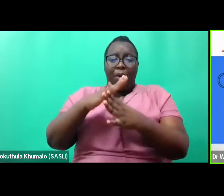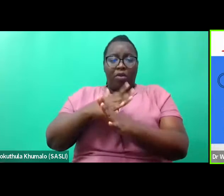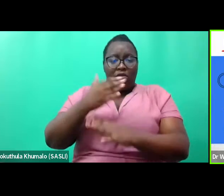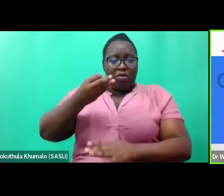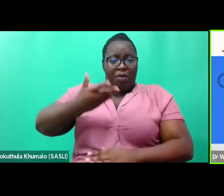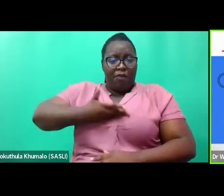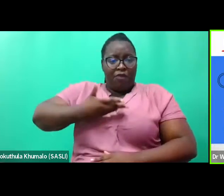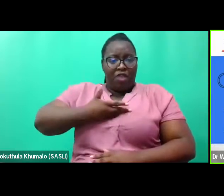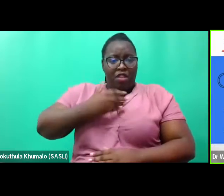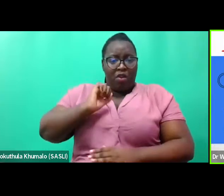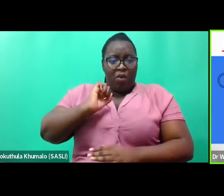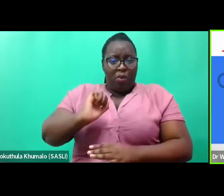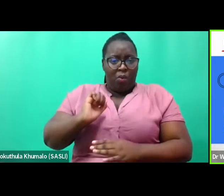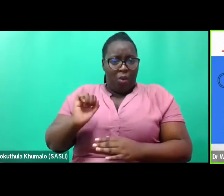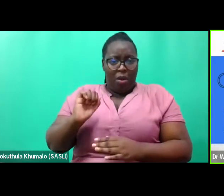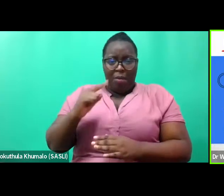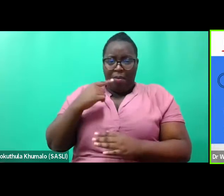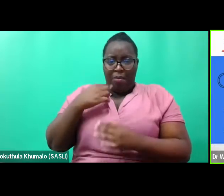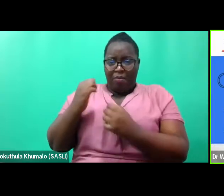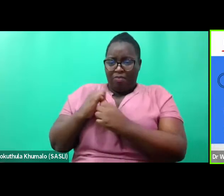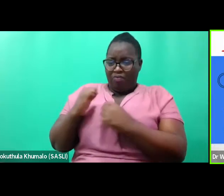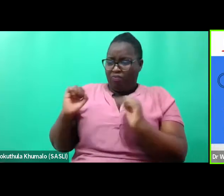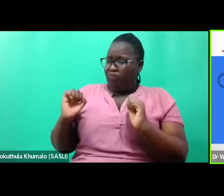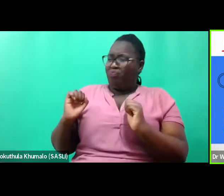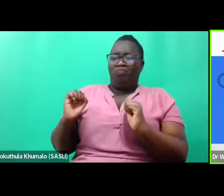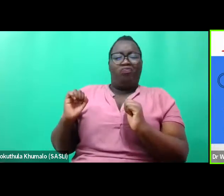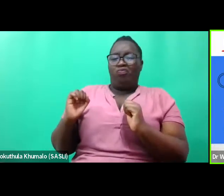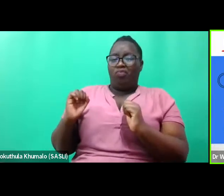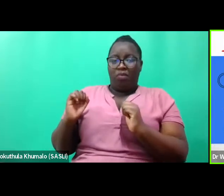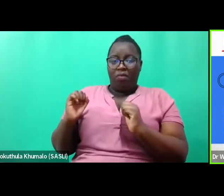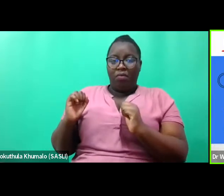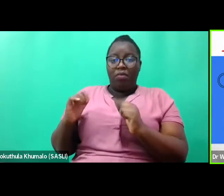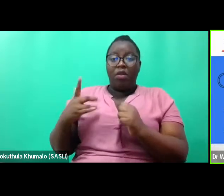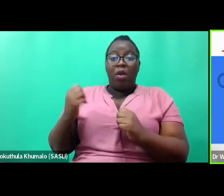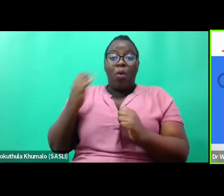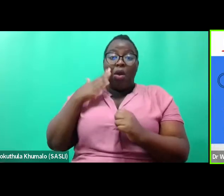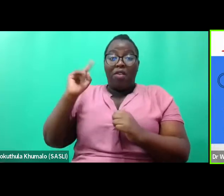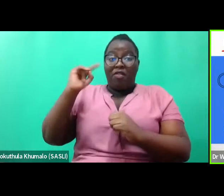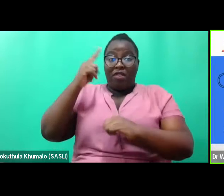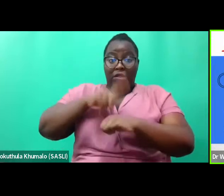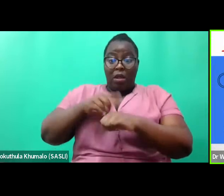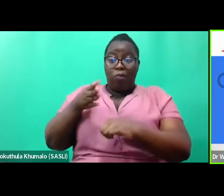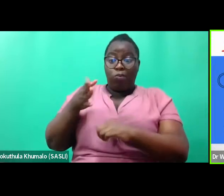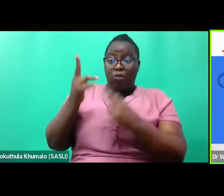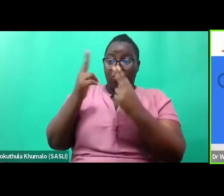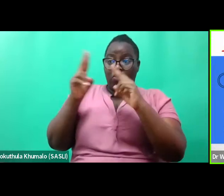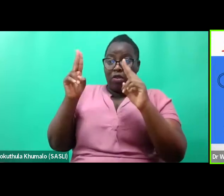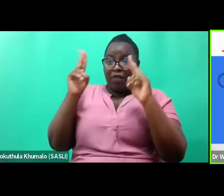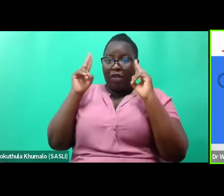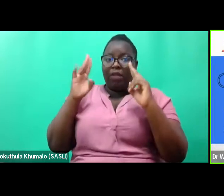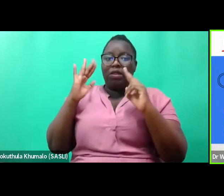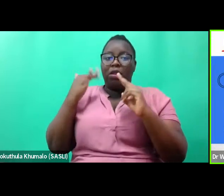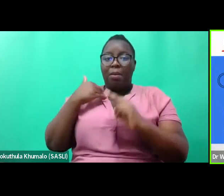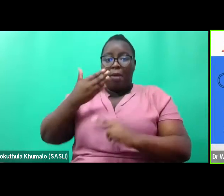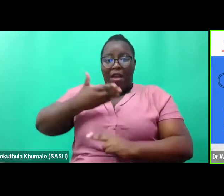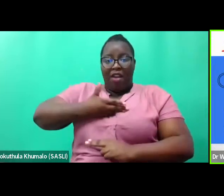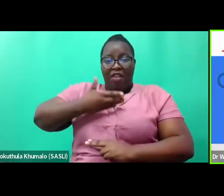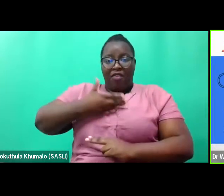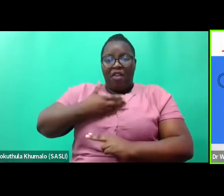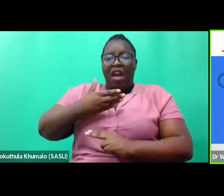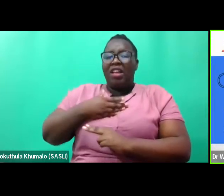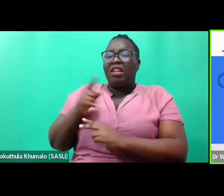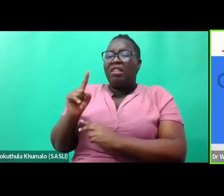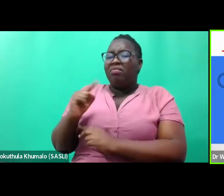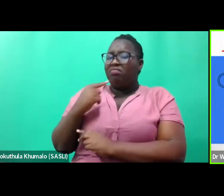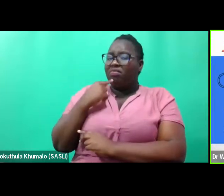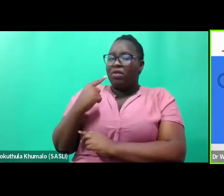When I first enrolled in university, my father was convinced that